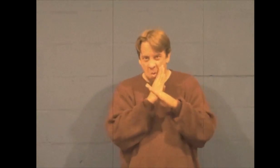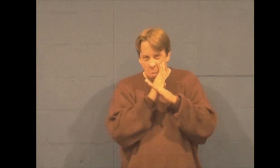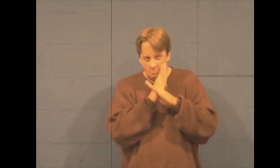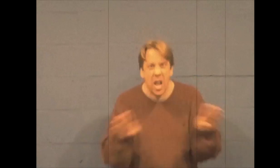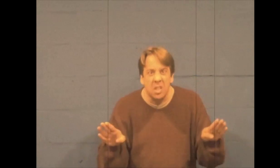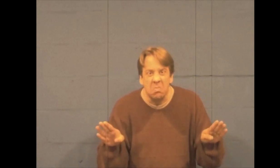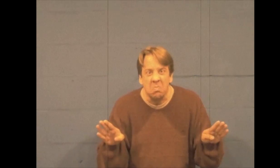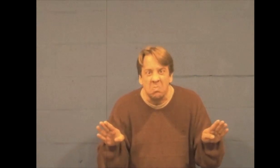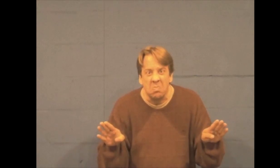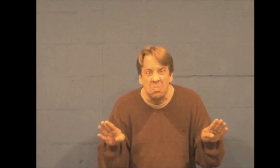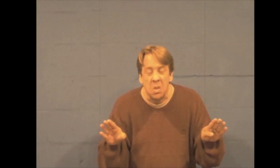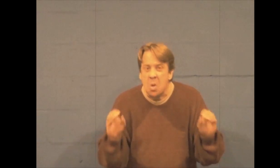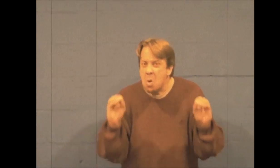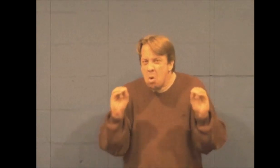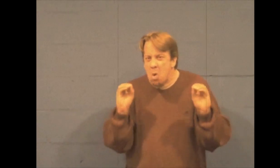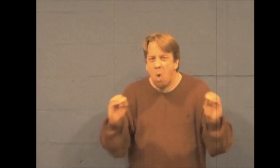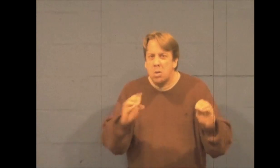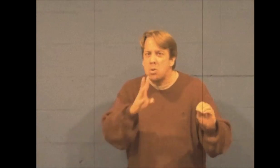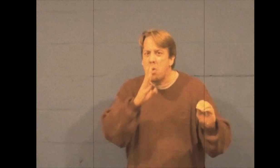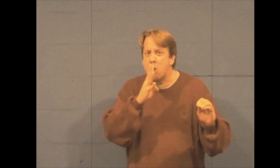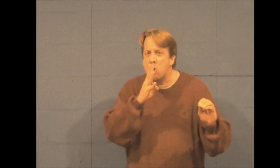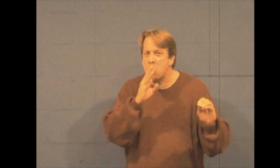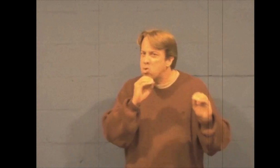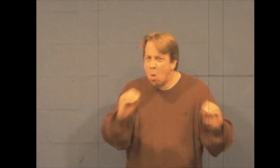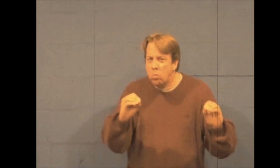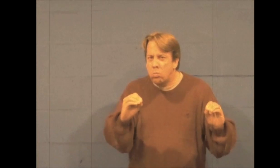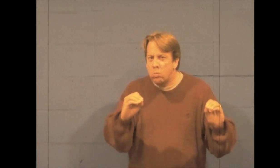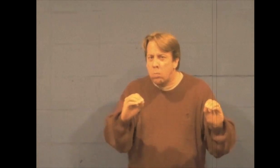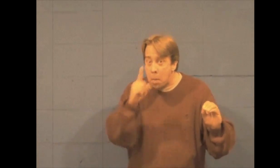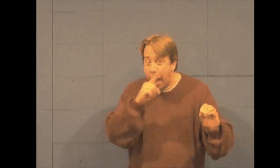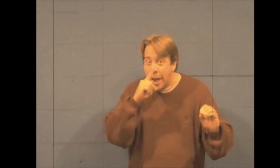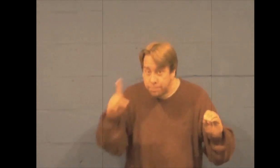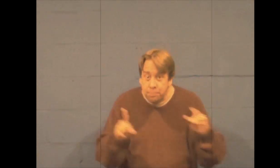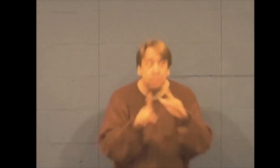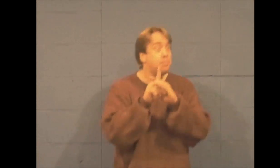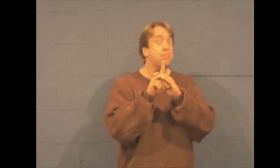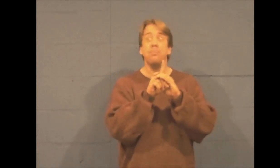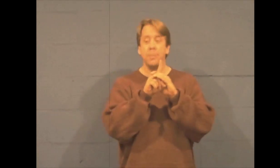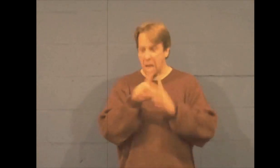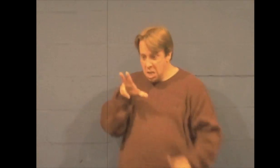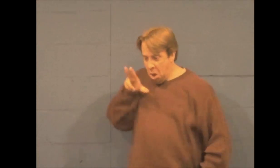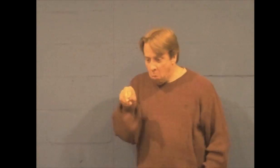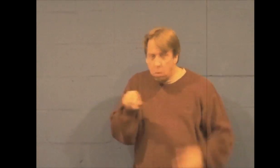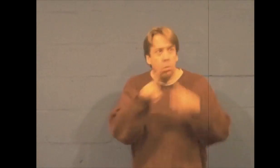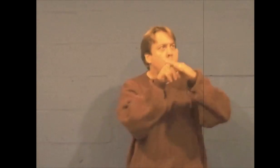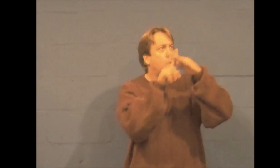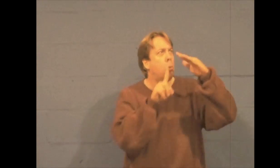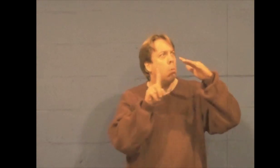were quiet. No one was talking, not even a mouse. Hey, no